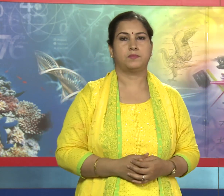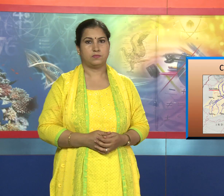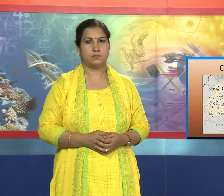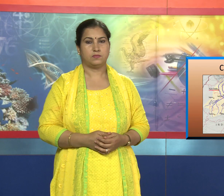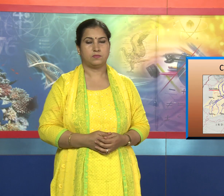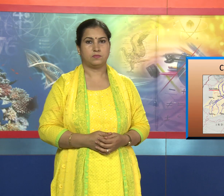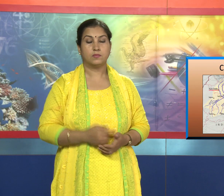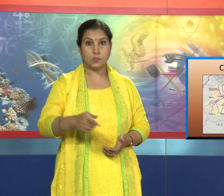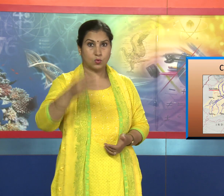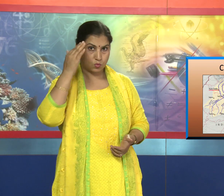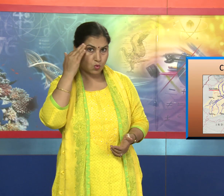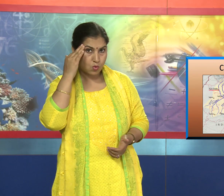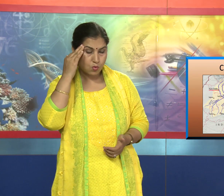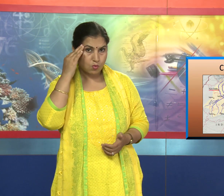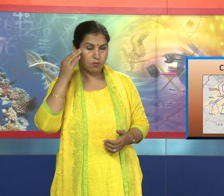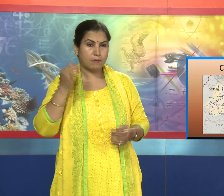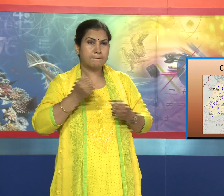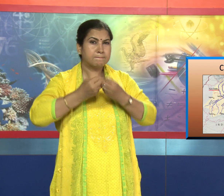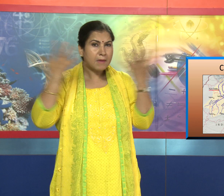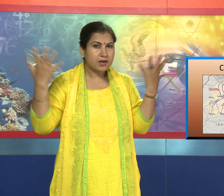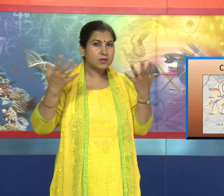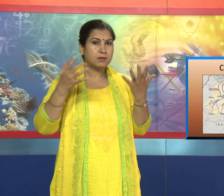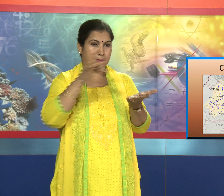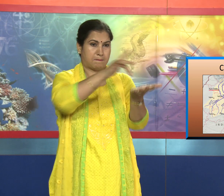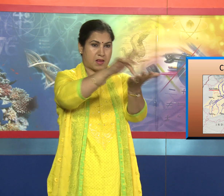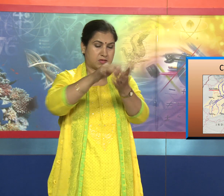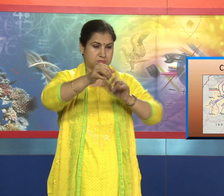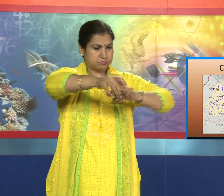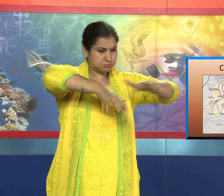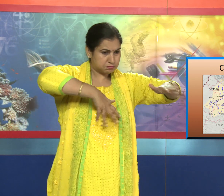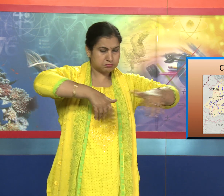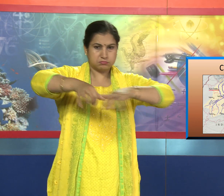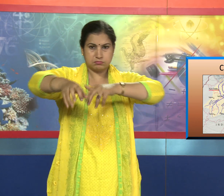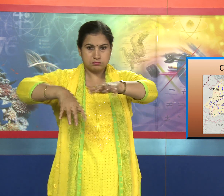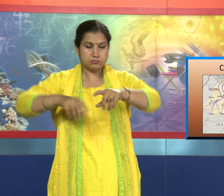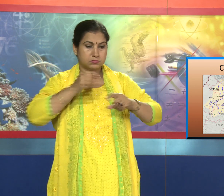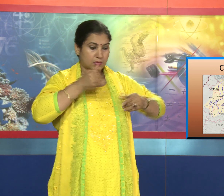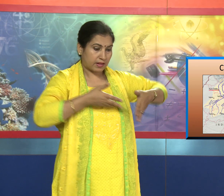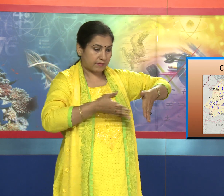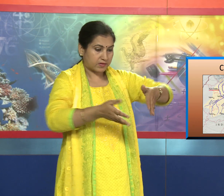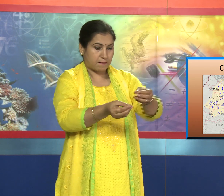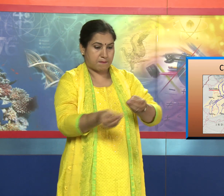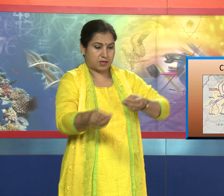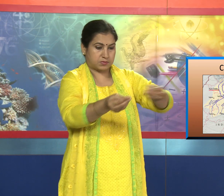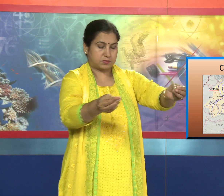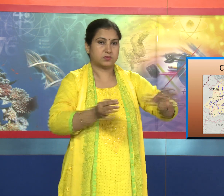Do you know? Many cities are located along the river and are densely populated.